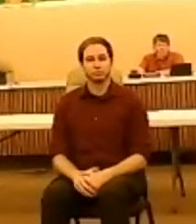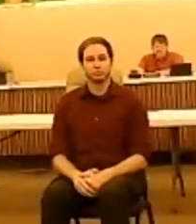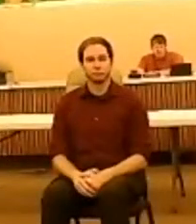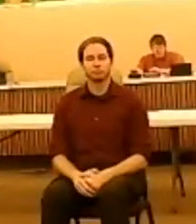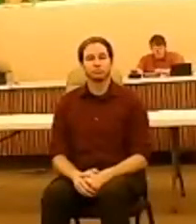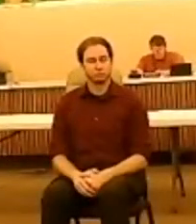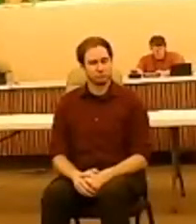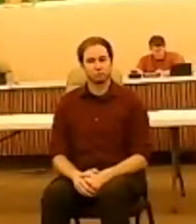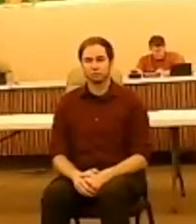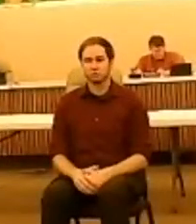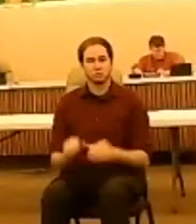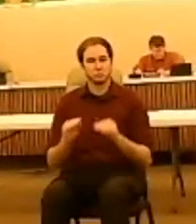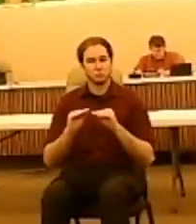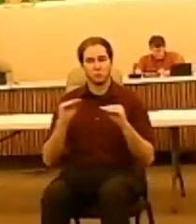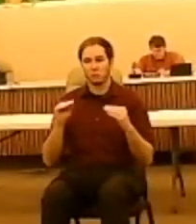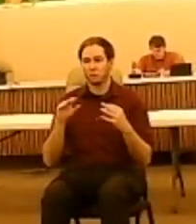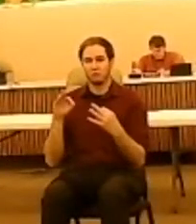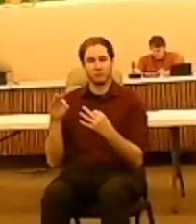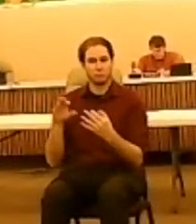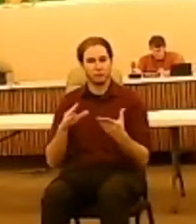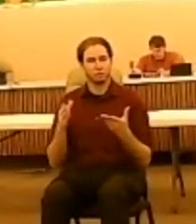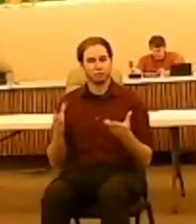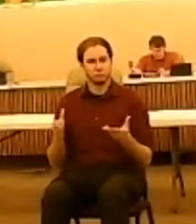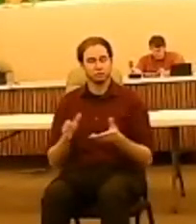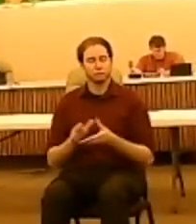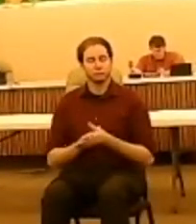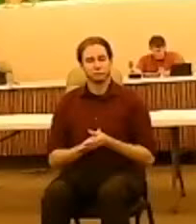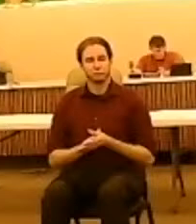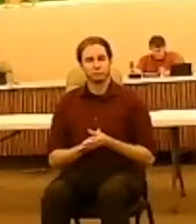So hearing no further input,